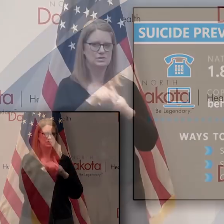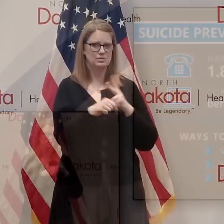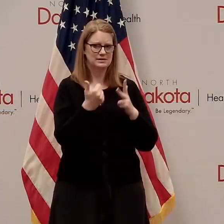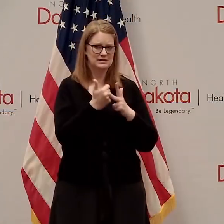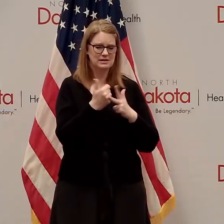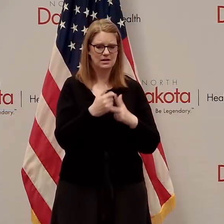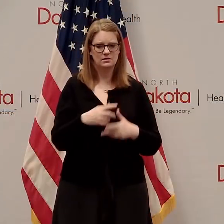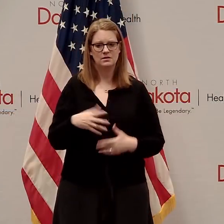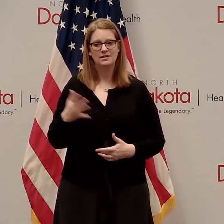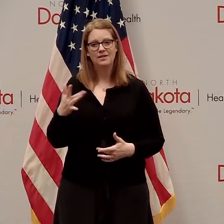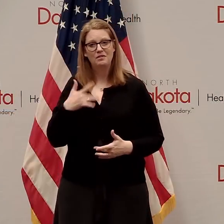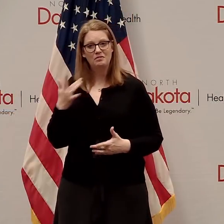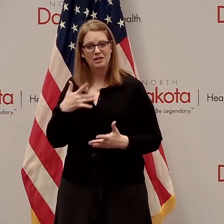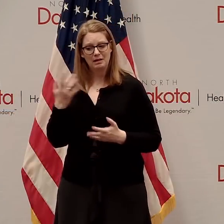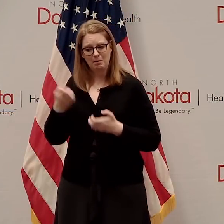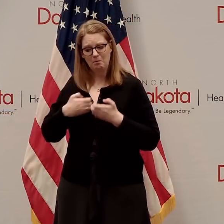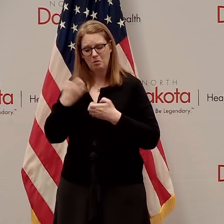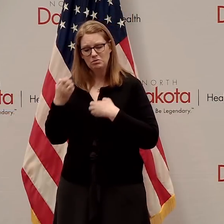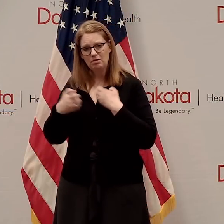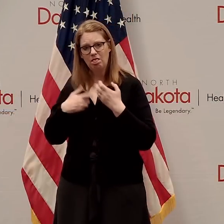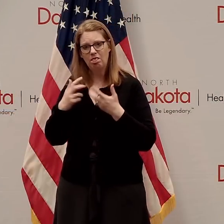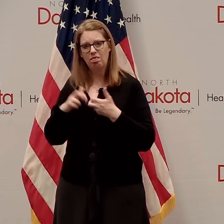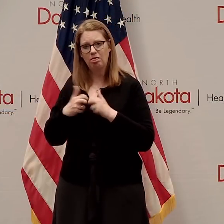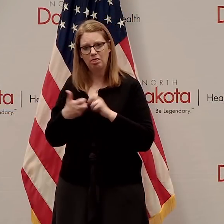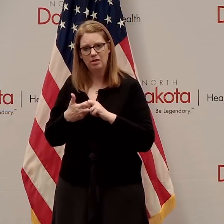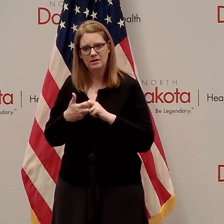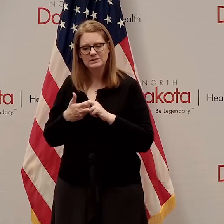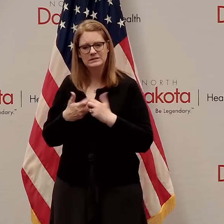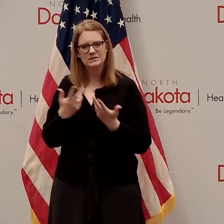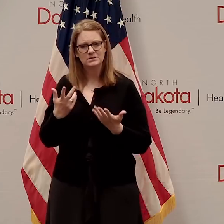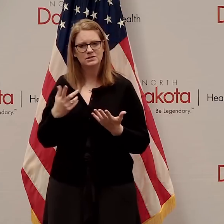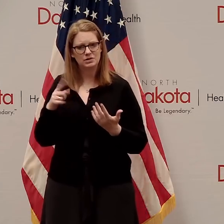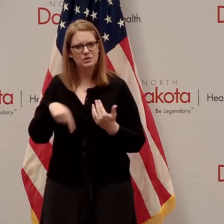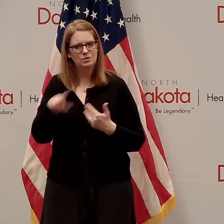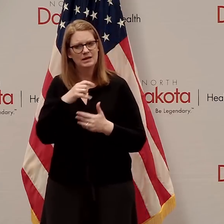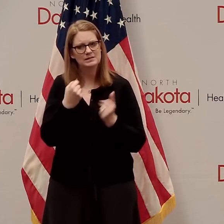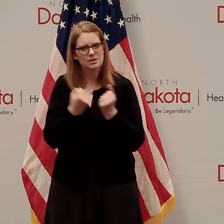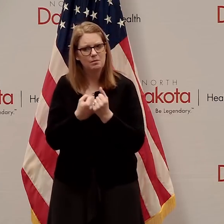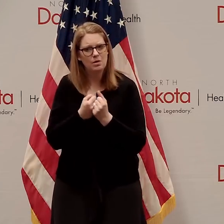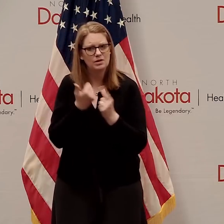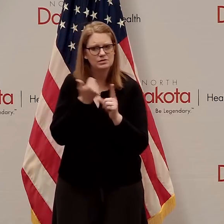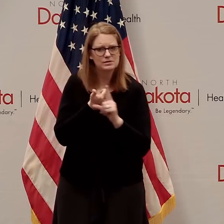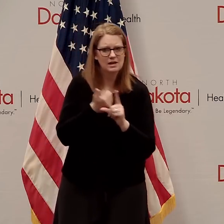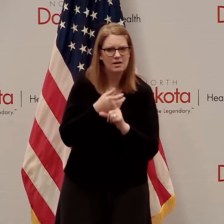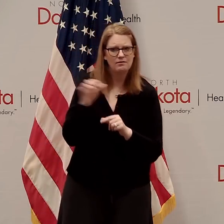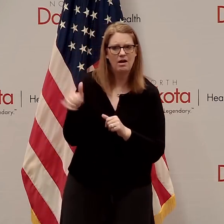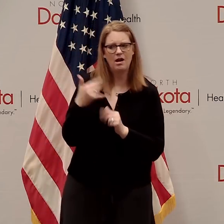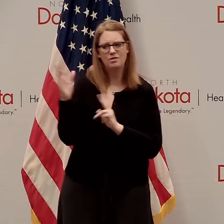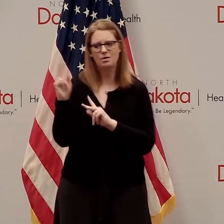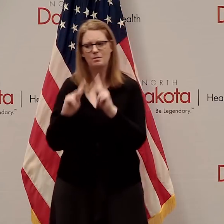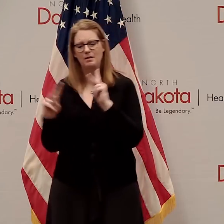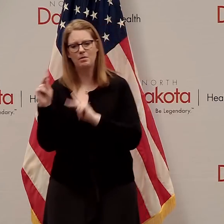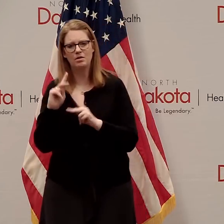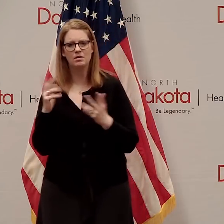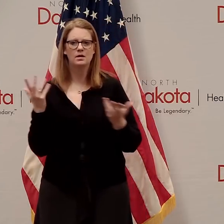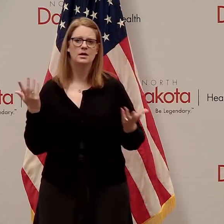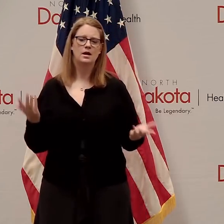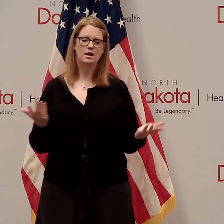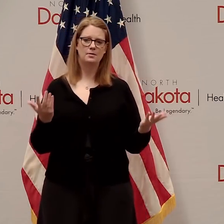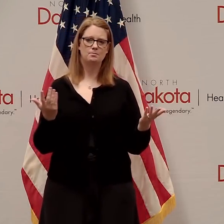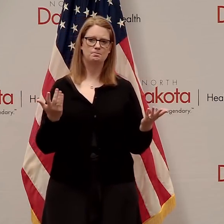feeling emotional distress can take actions to support themselves and others. One maybe a good